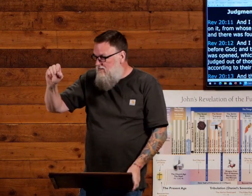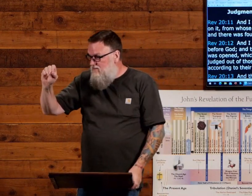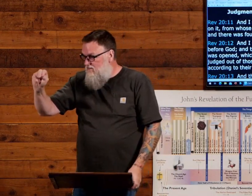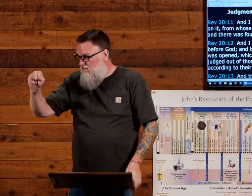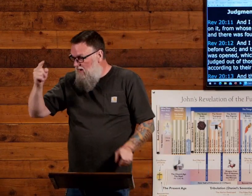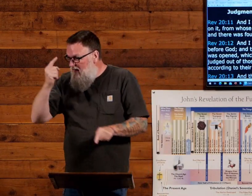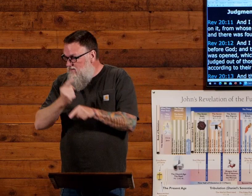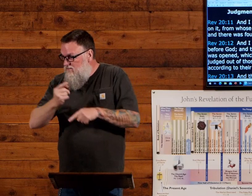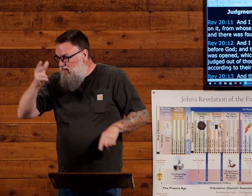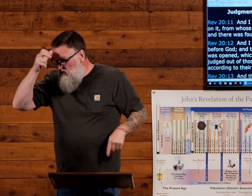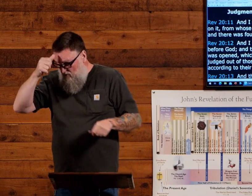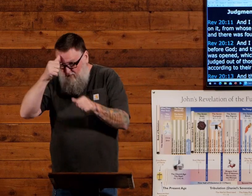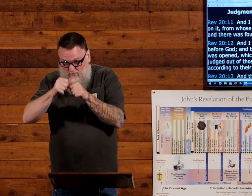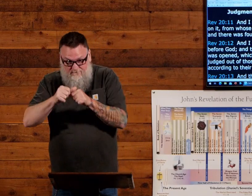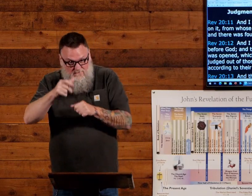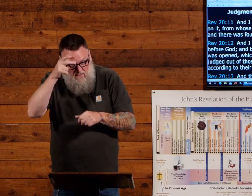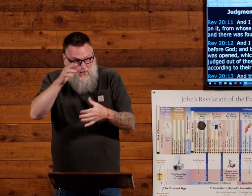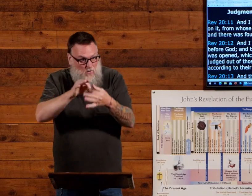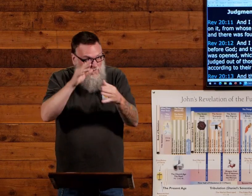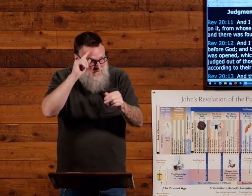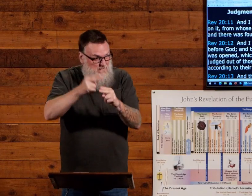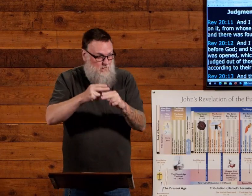Satan was loosed for a short season. Remember that?